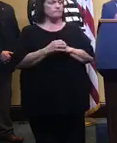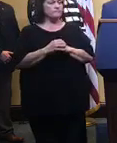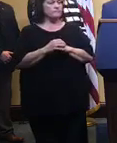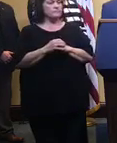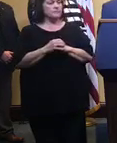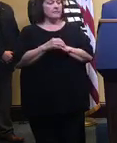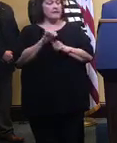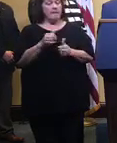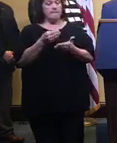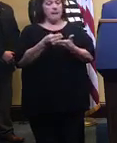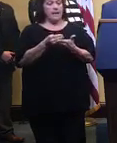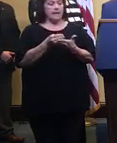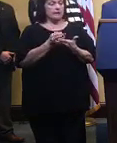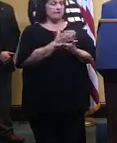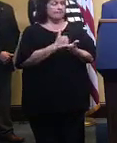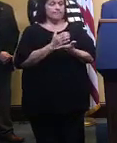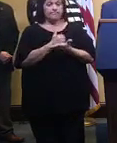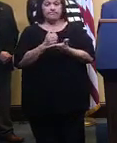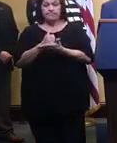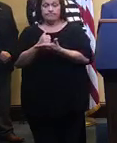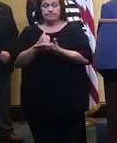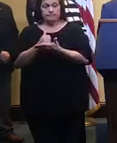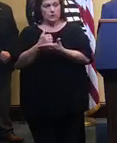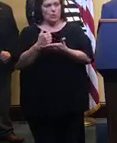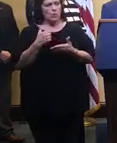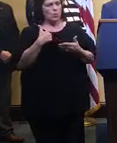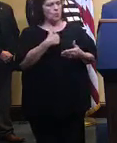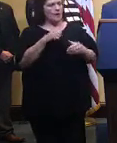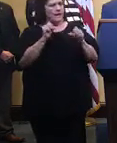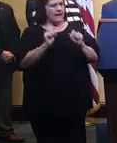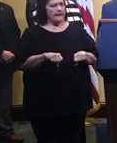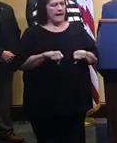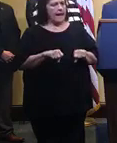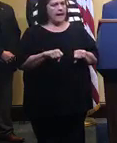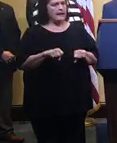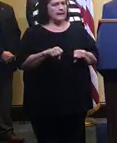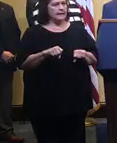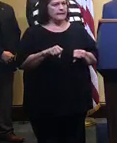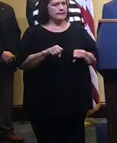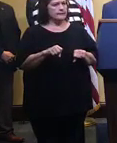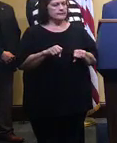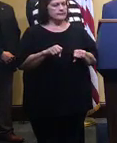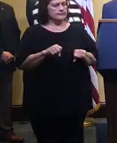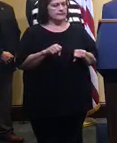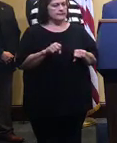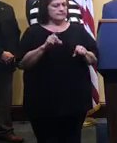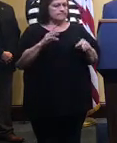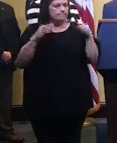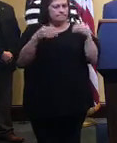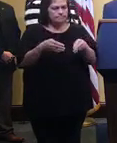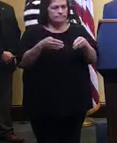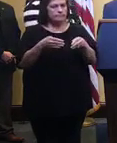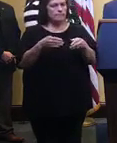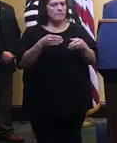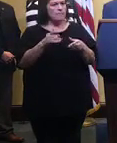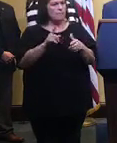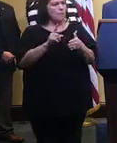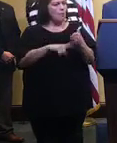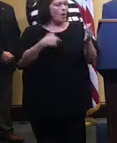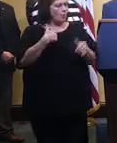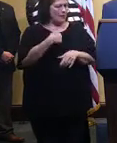While that money allows us to make better decisions moving forward, is a drop in the bucket in terms of what our needs are going to